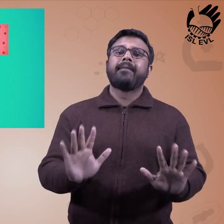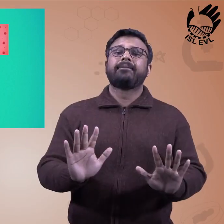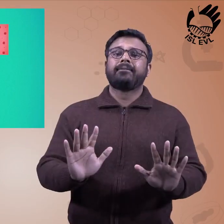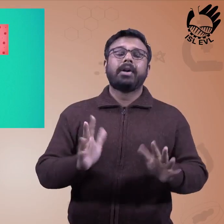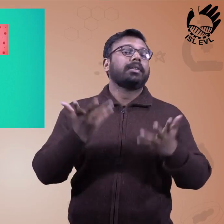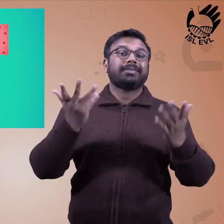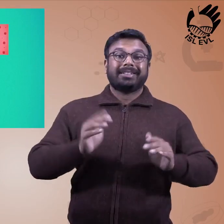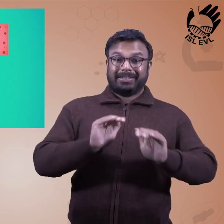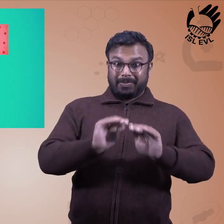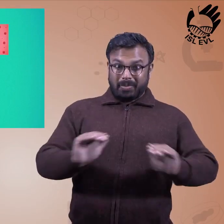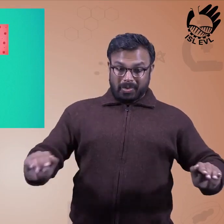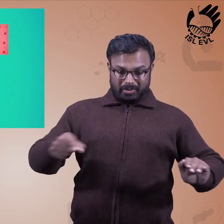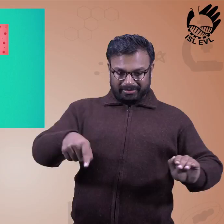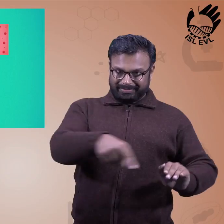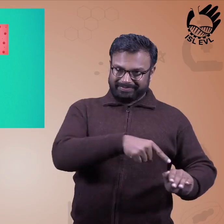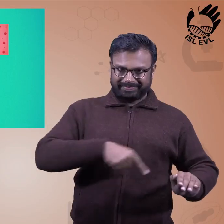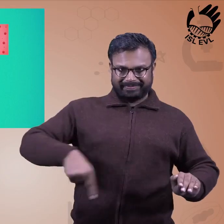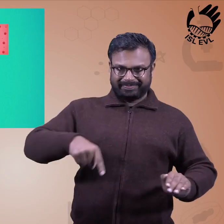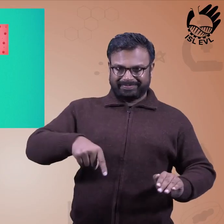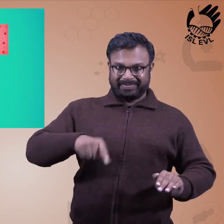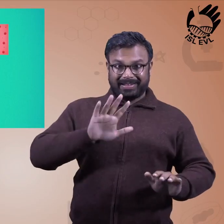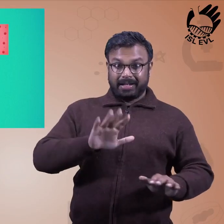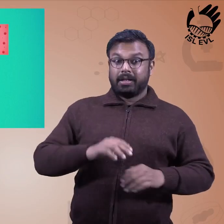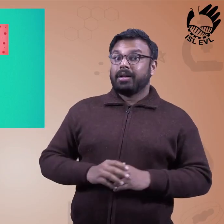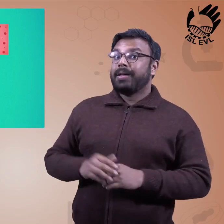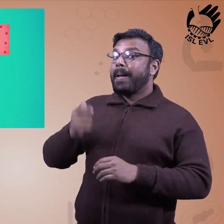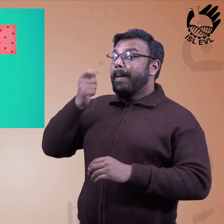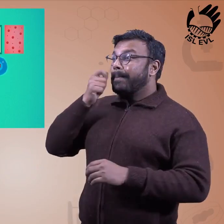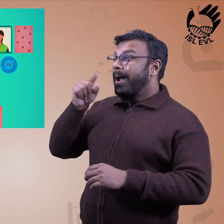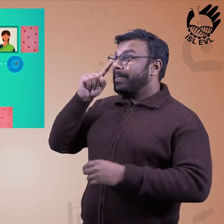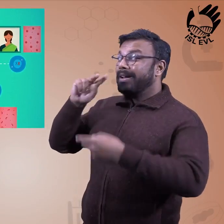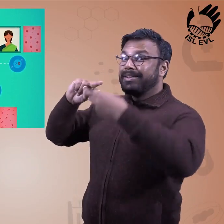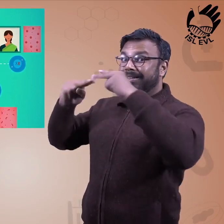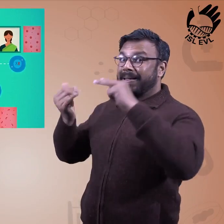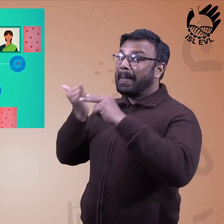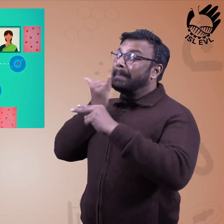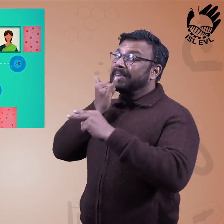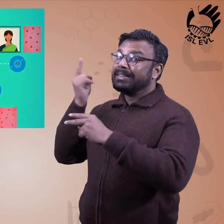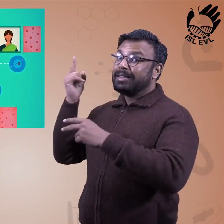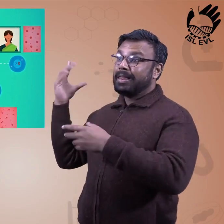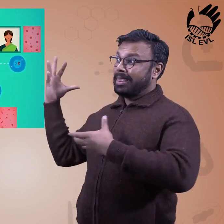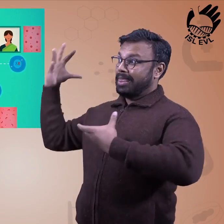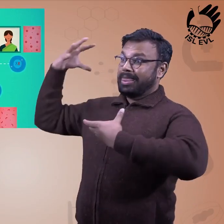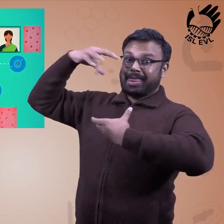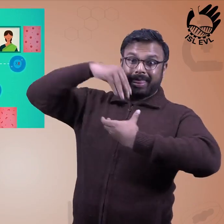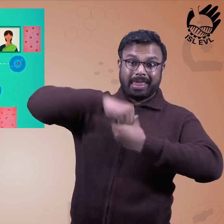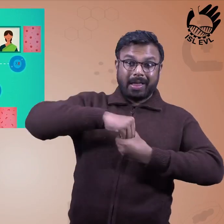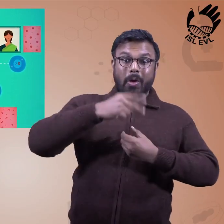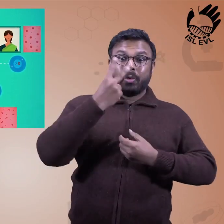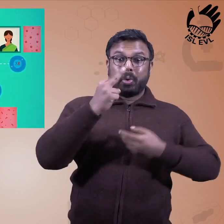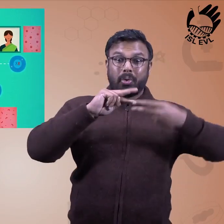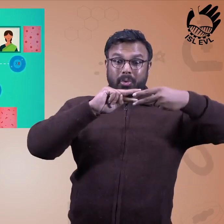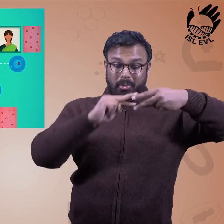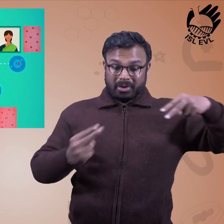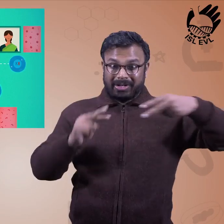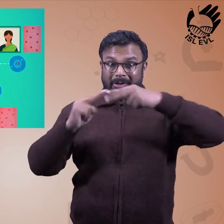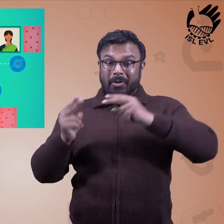children can inherit two copies of the mutated gene and suffer